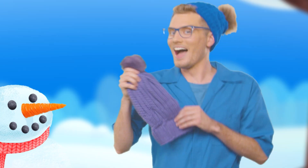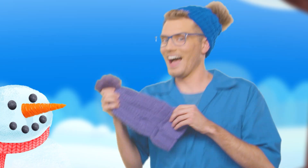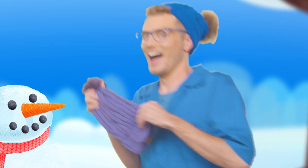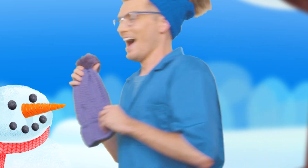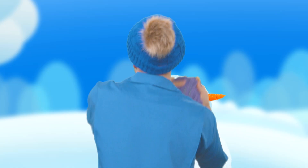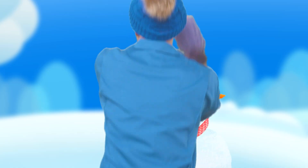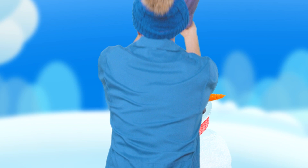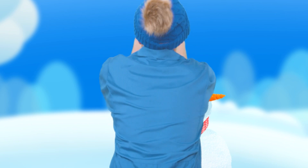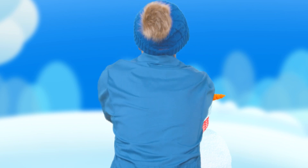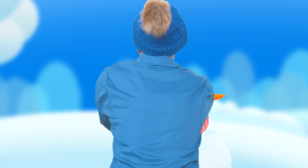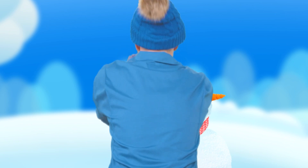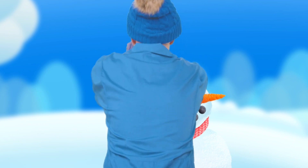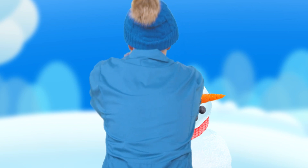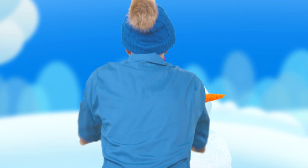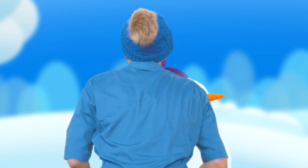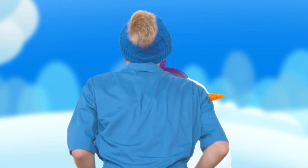Oh, yeah!